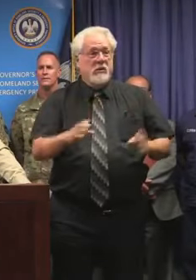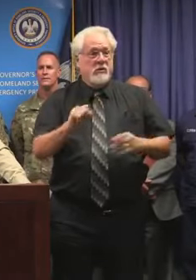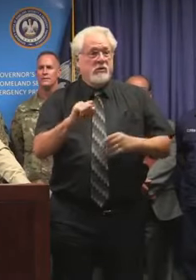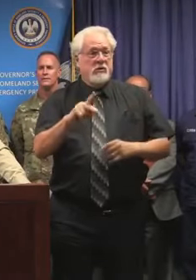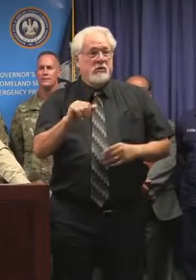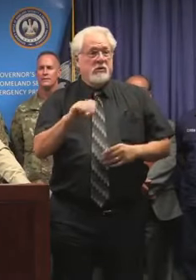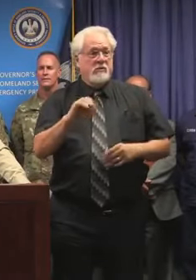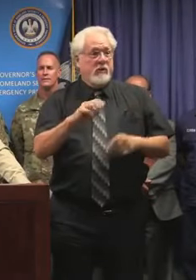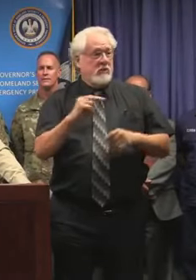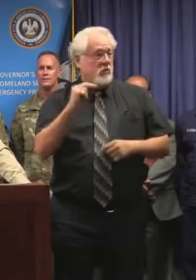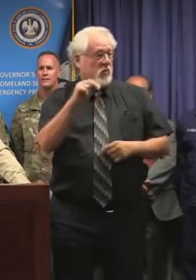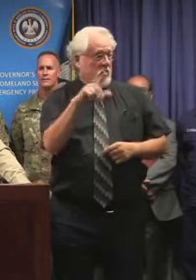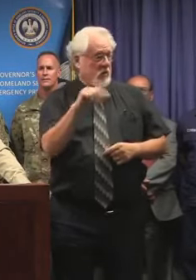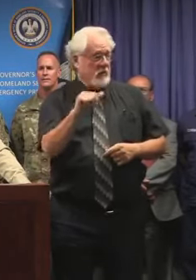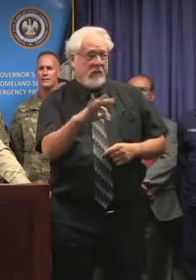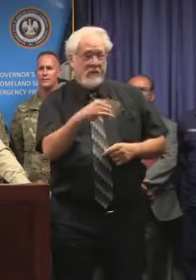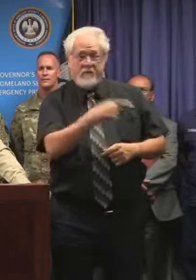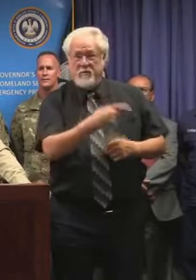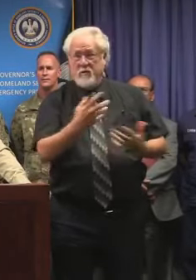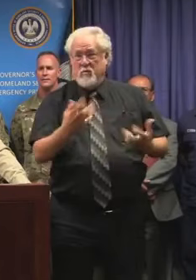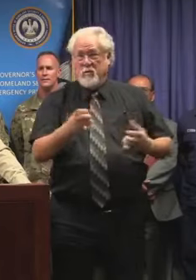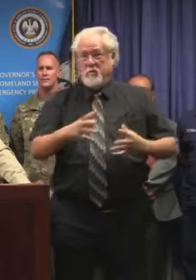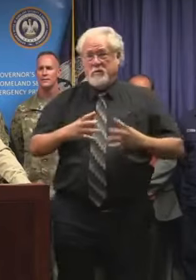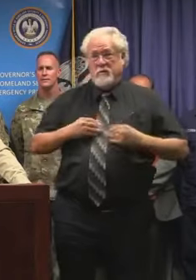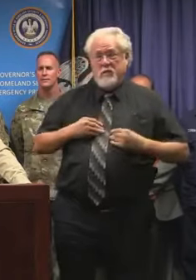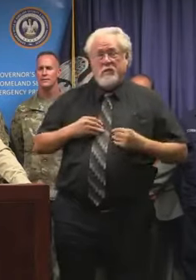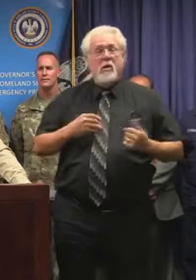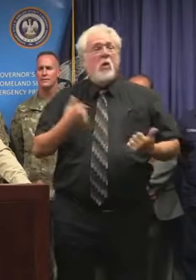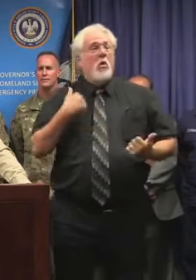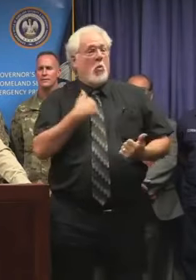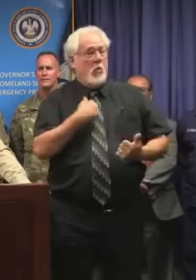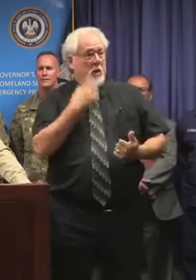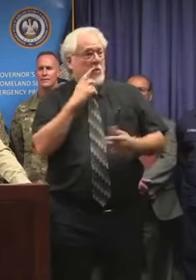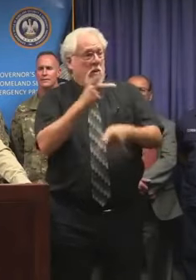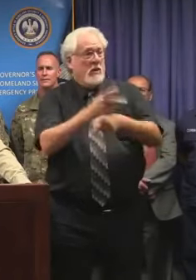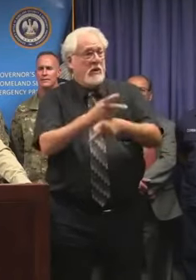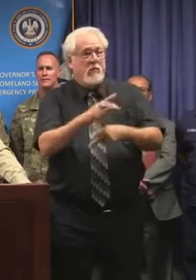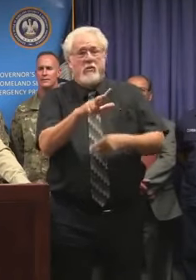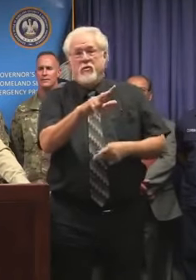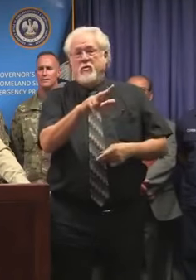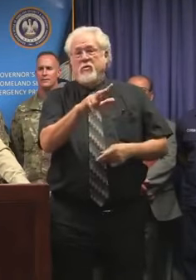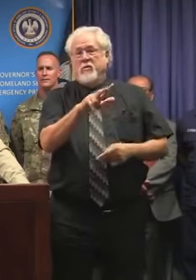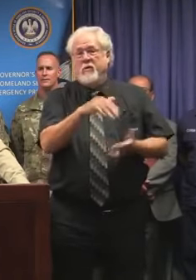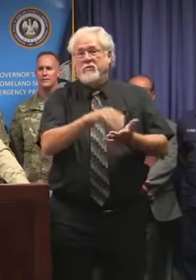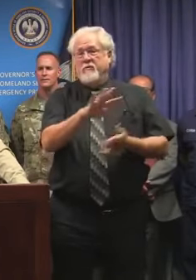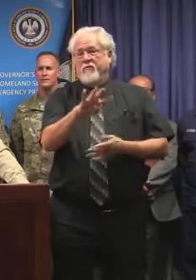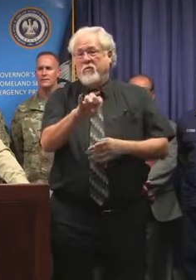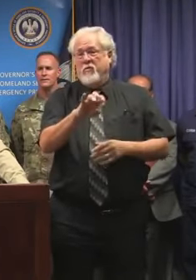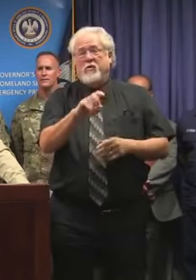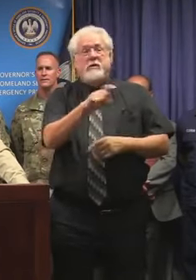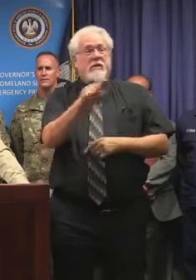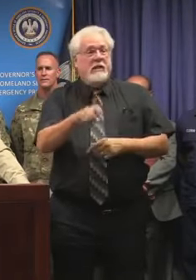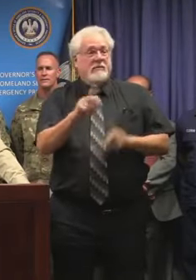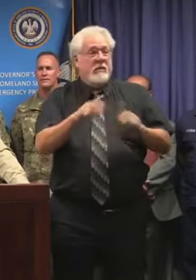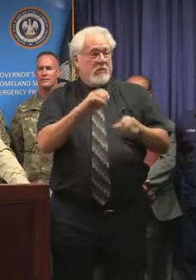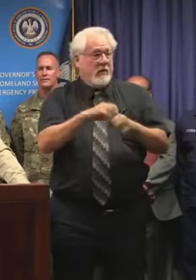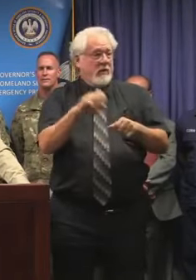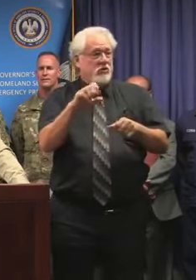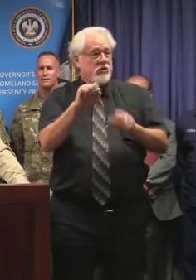North Louisiana should they choose to accept that. We will shelter as many as 3,400 Texans in